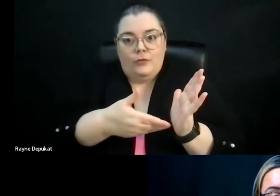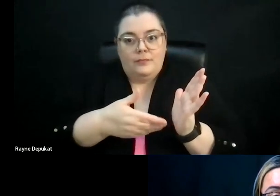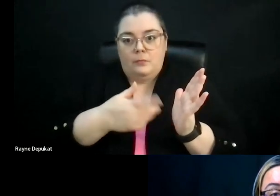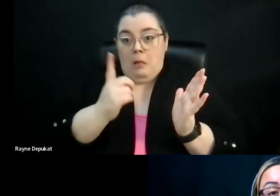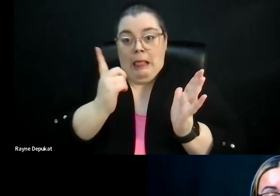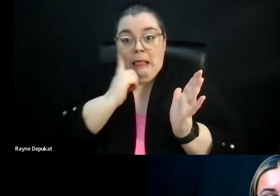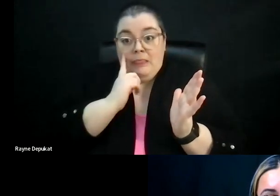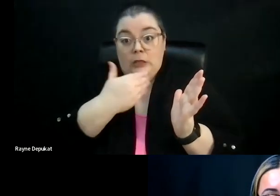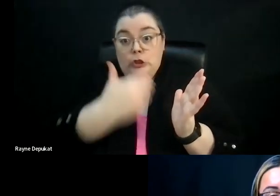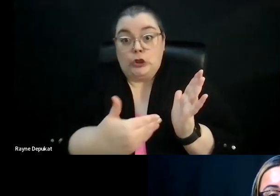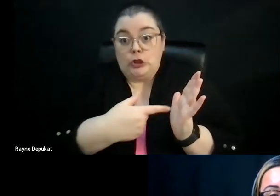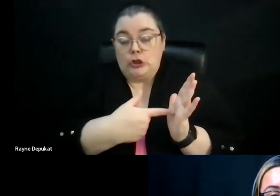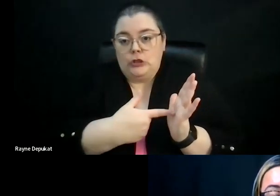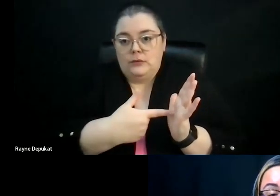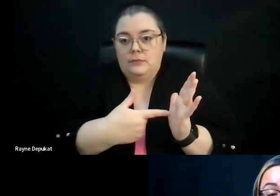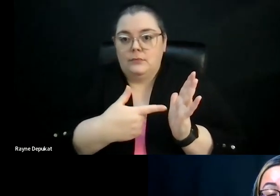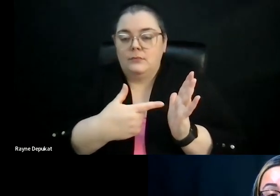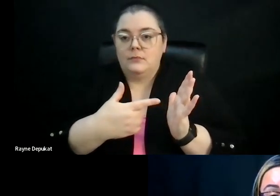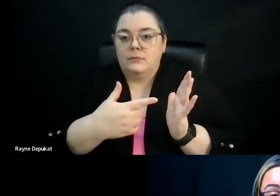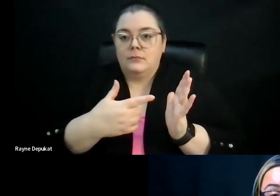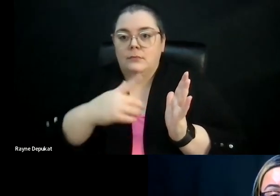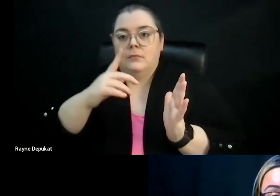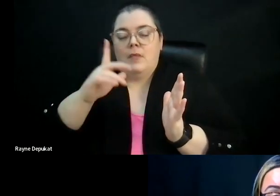There's a lot there. I think it's great. It's good.